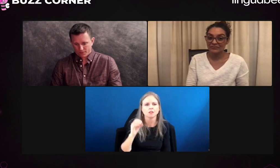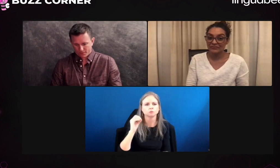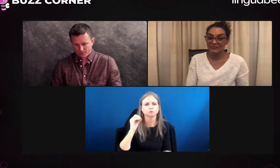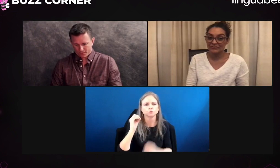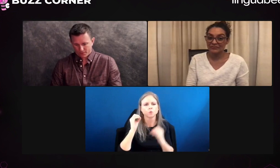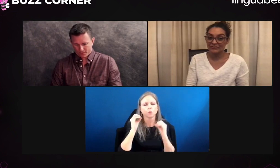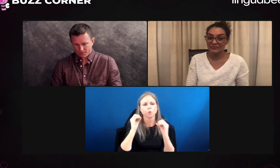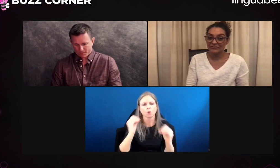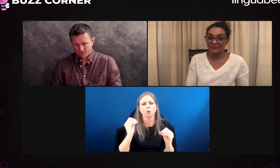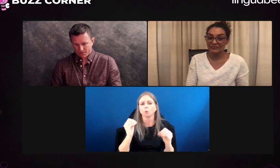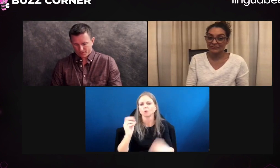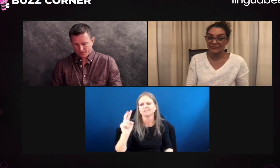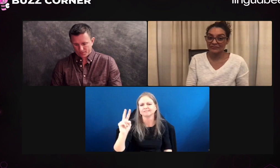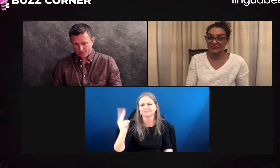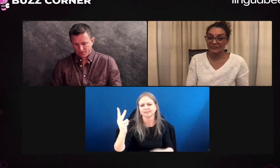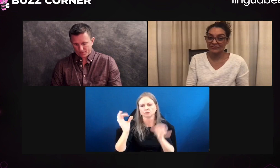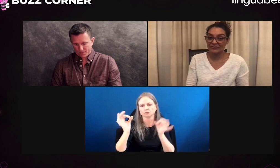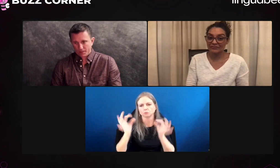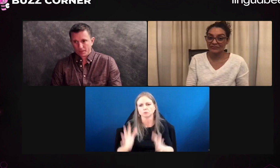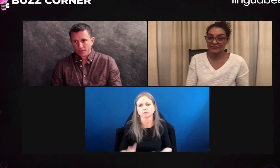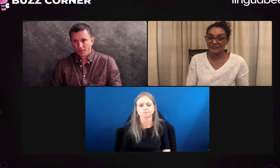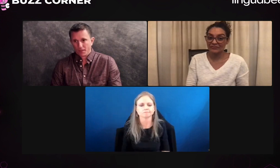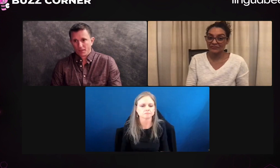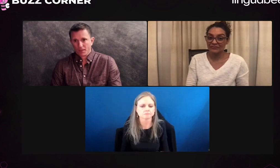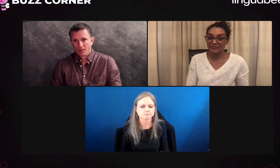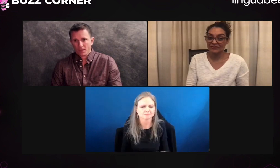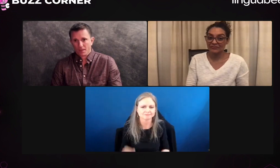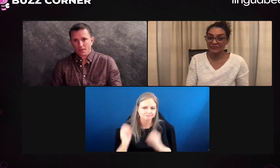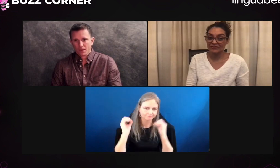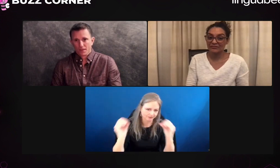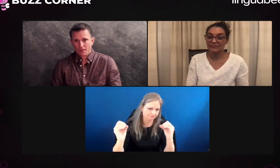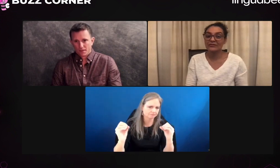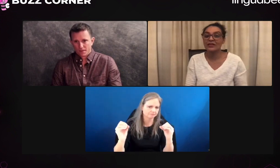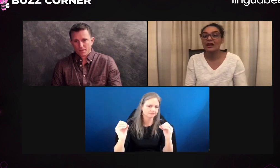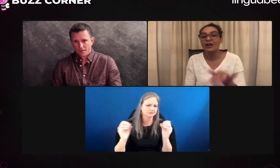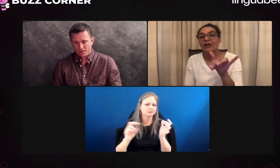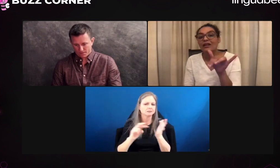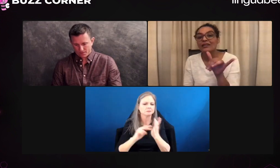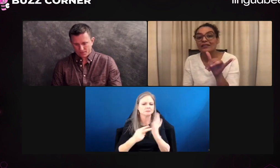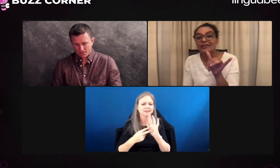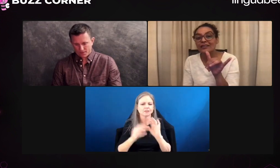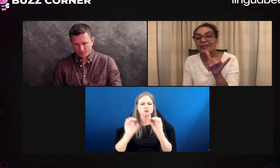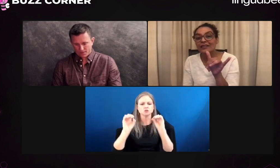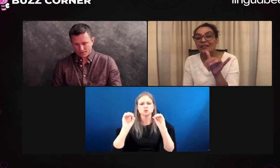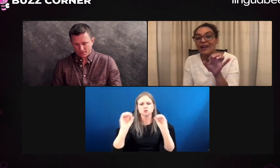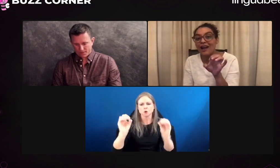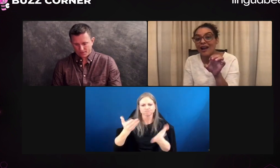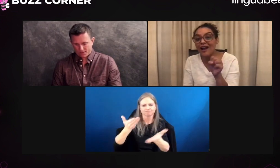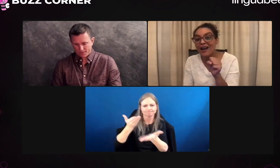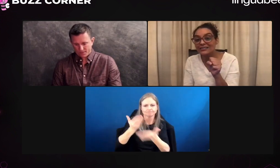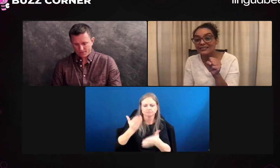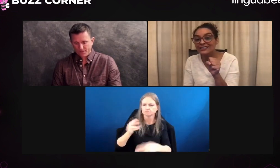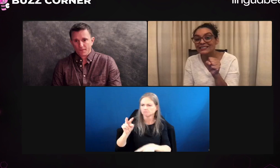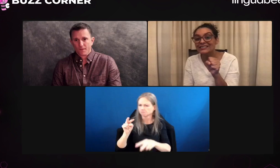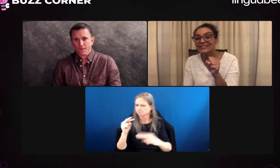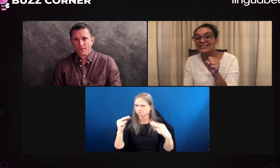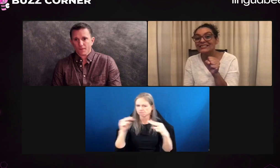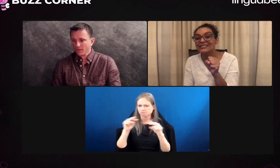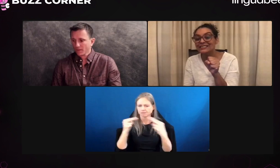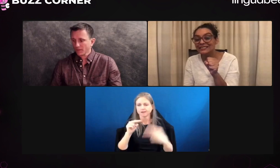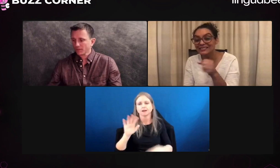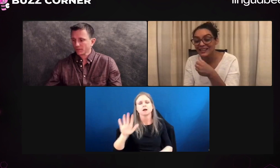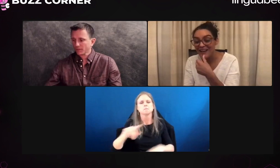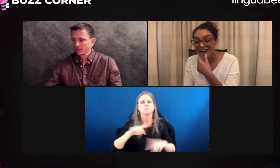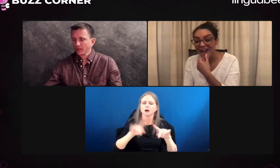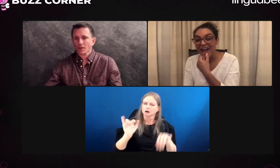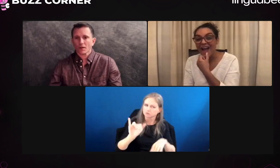settings or at a doctor's office is that there are never second interpreters, right? There's